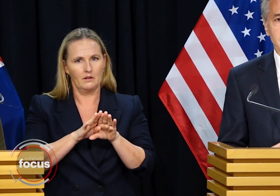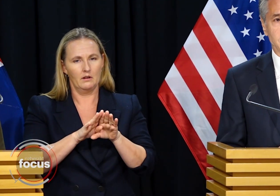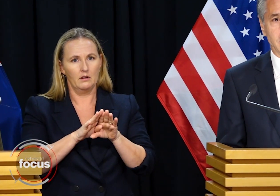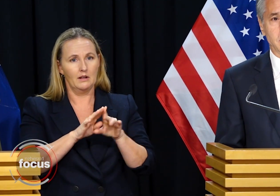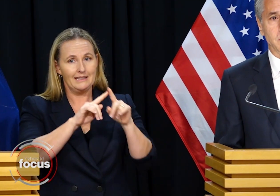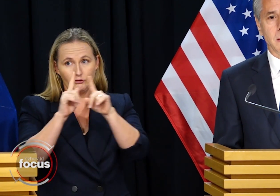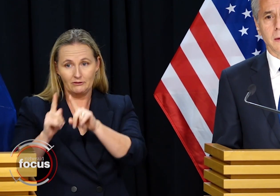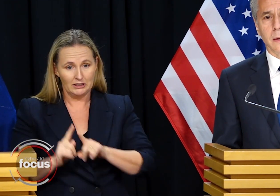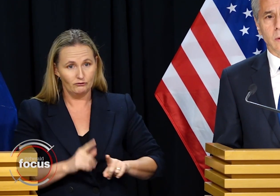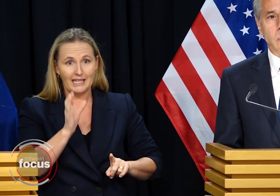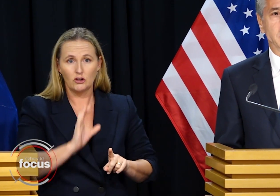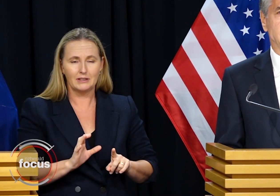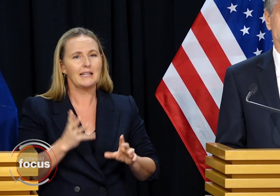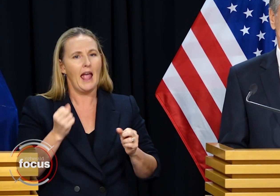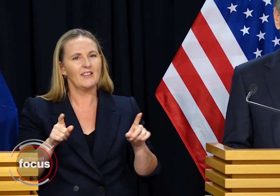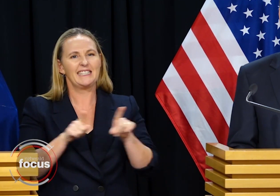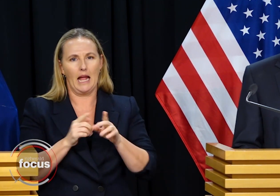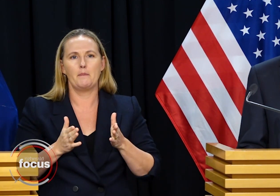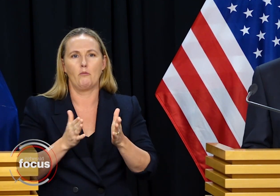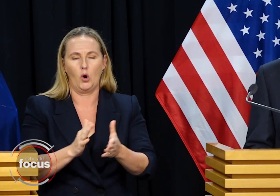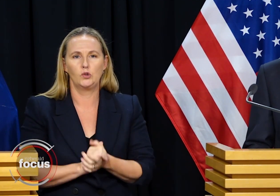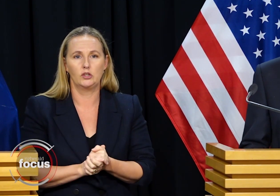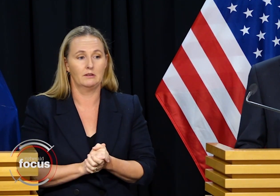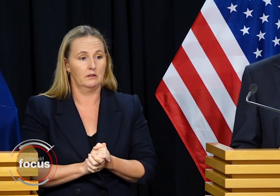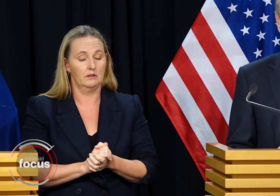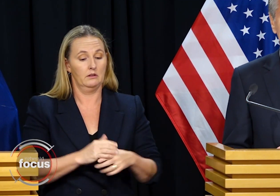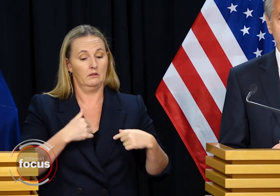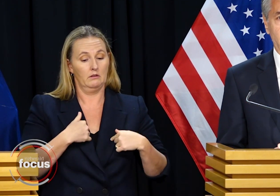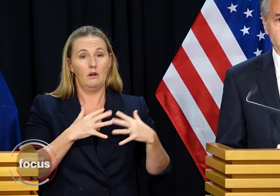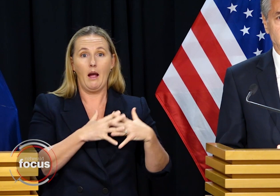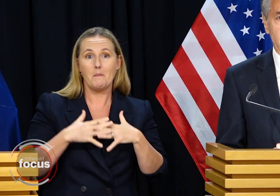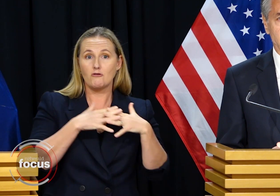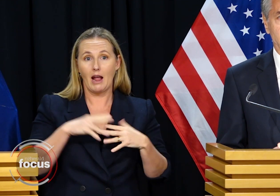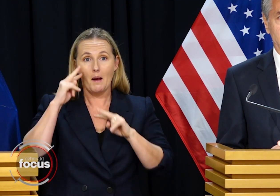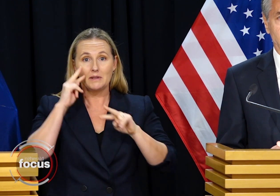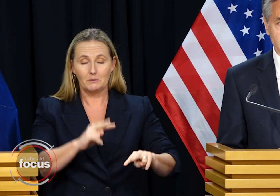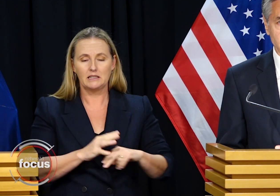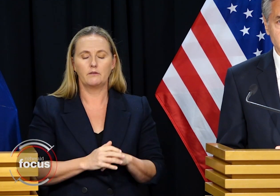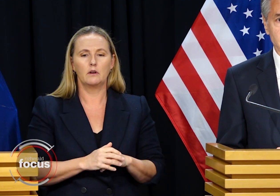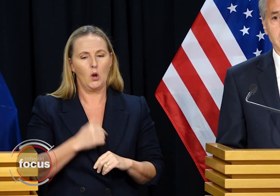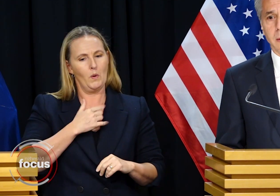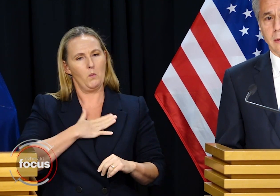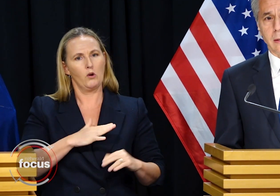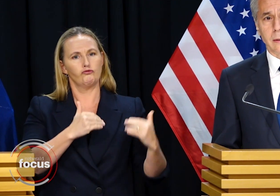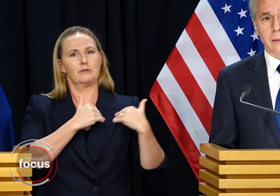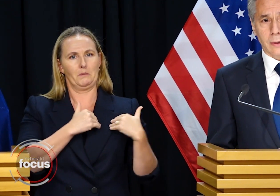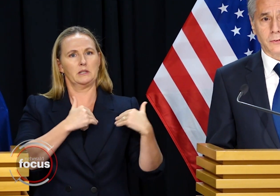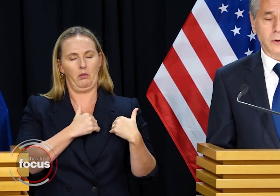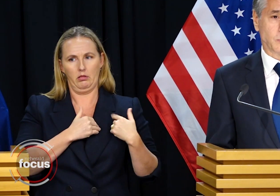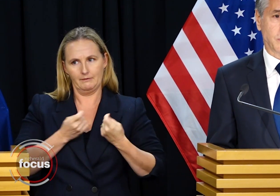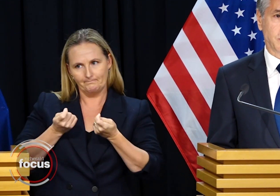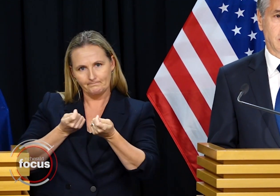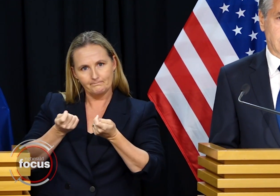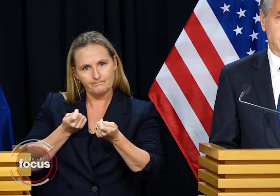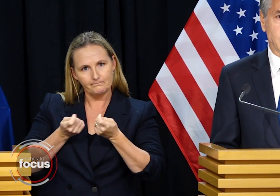perspective of the United States, we believe it's our obligation to responsibly manage this relationship, and that